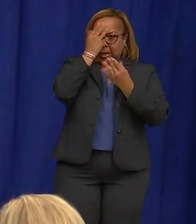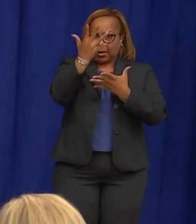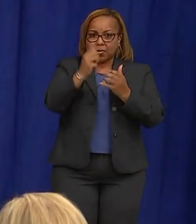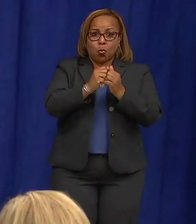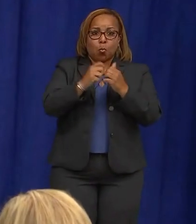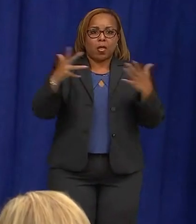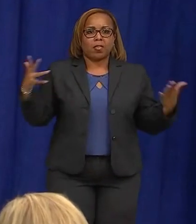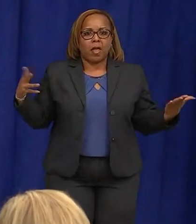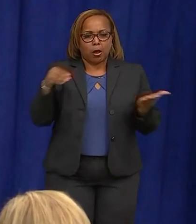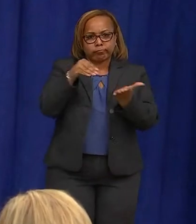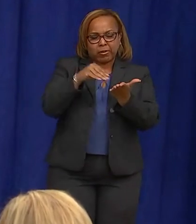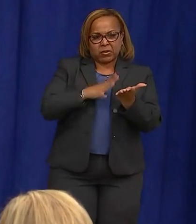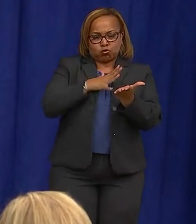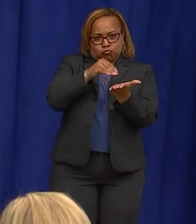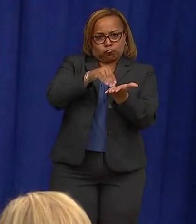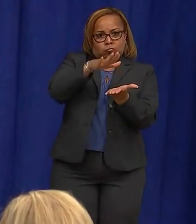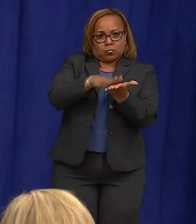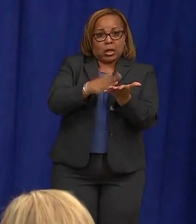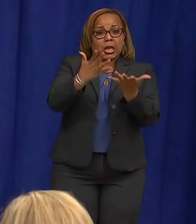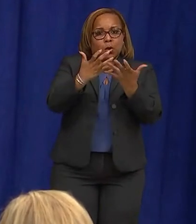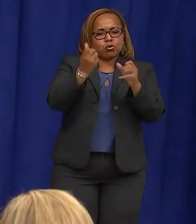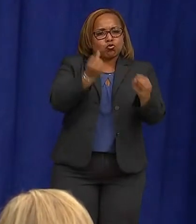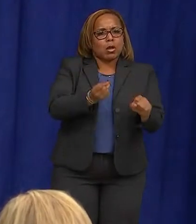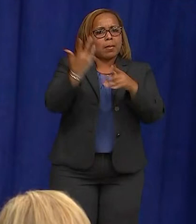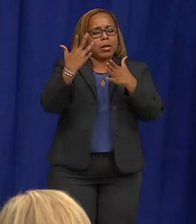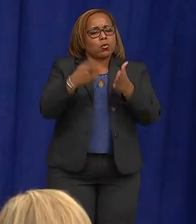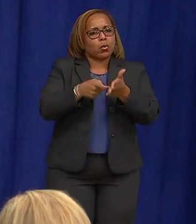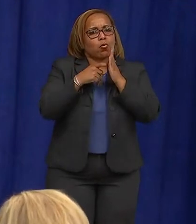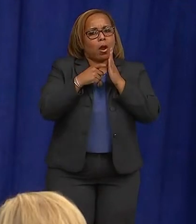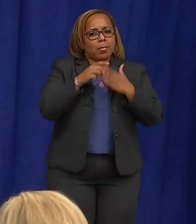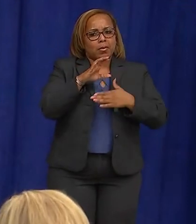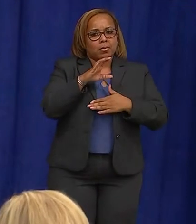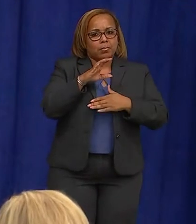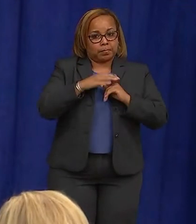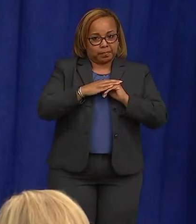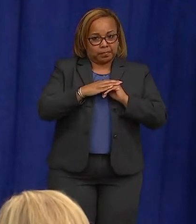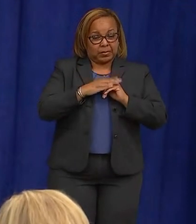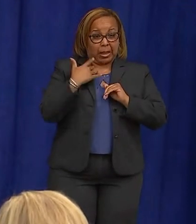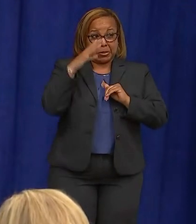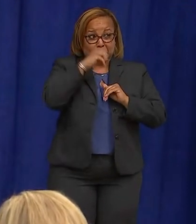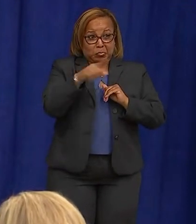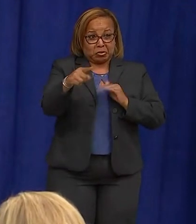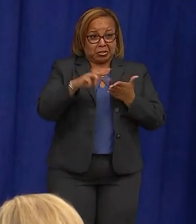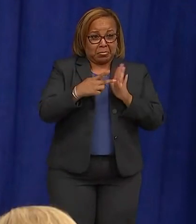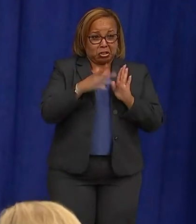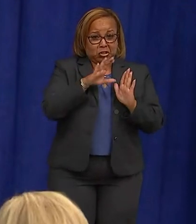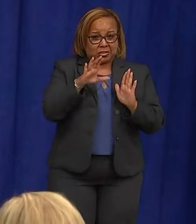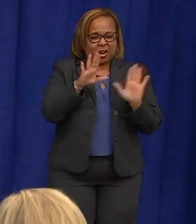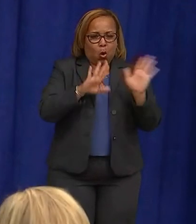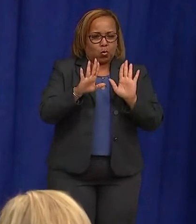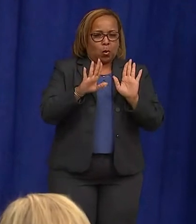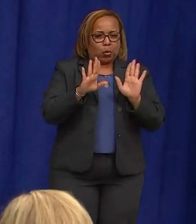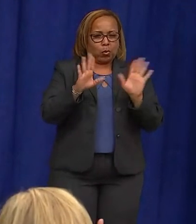sworn affidavit, he wants you to eliminate the requirement that Chicago, I'm assuming she means Chicago,